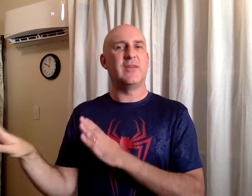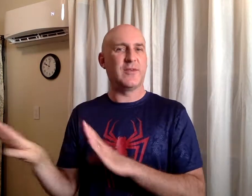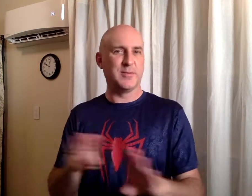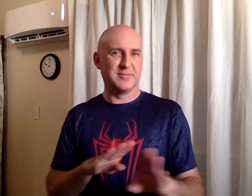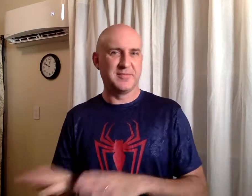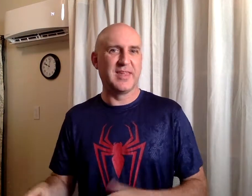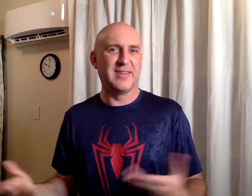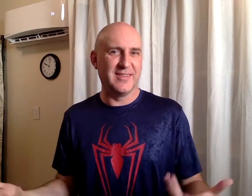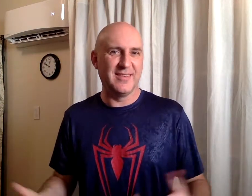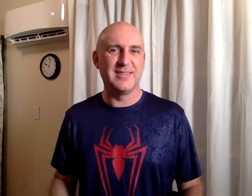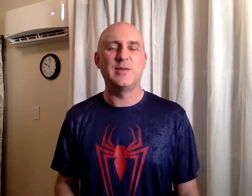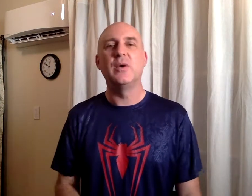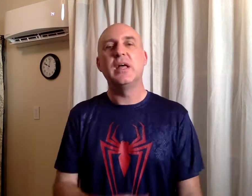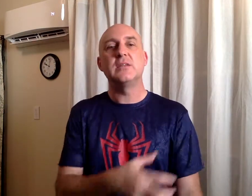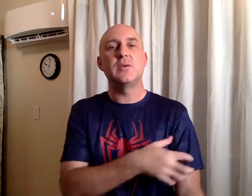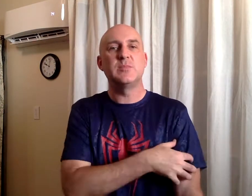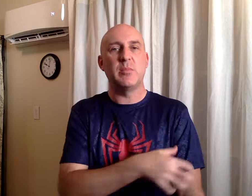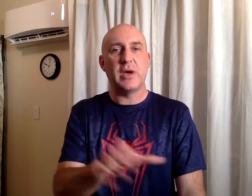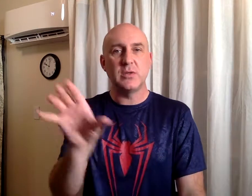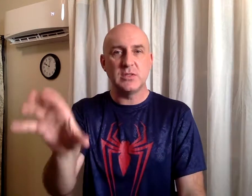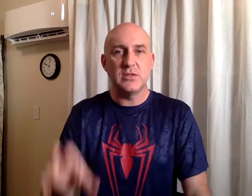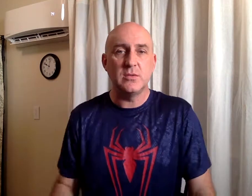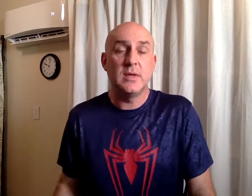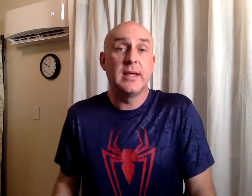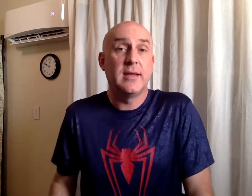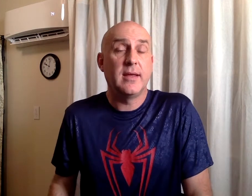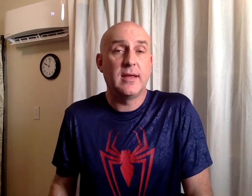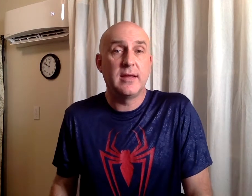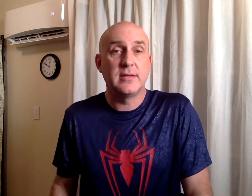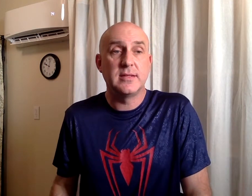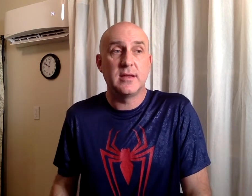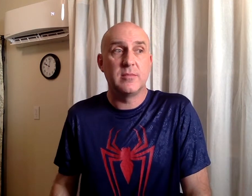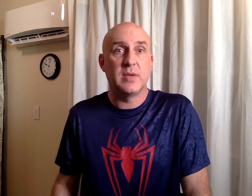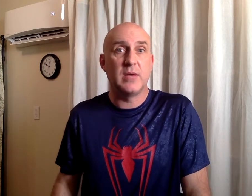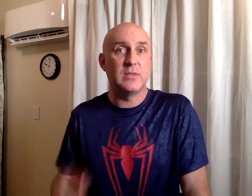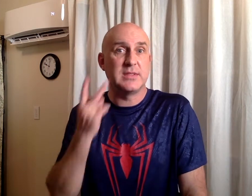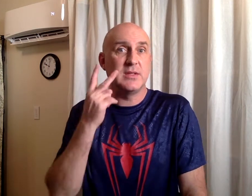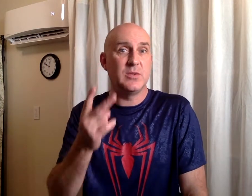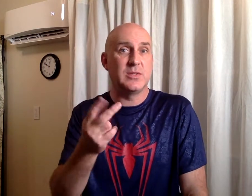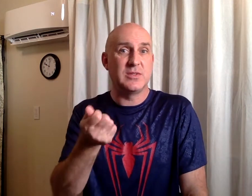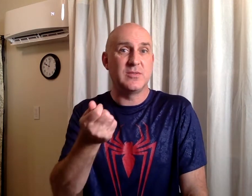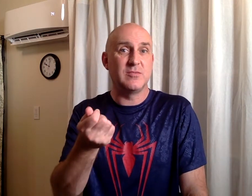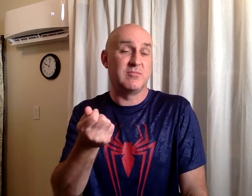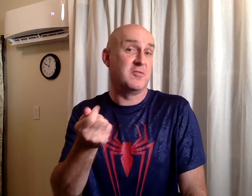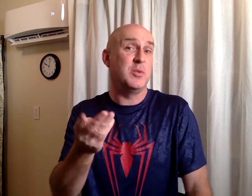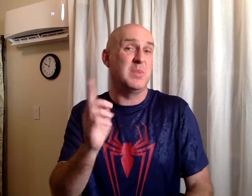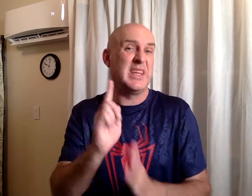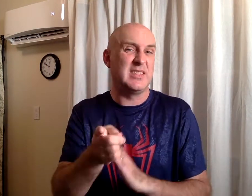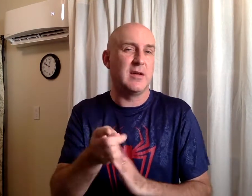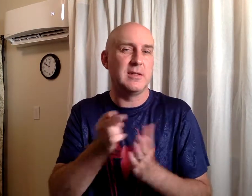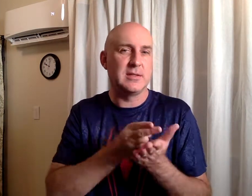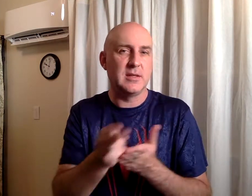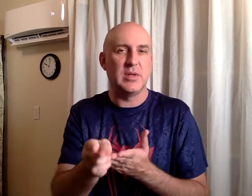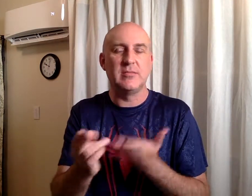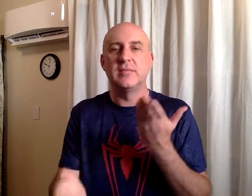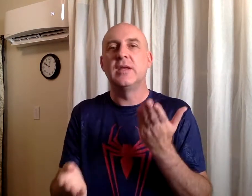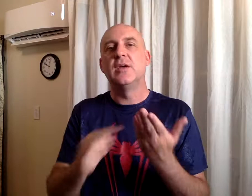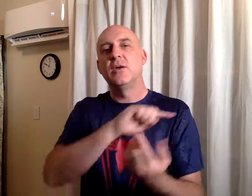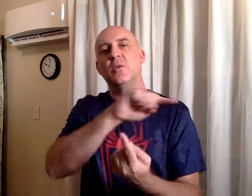behavior. So as always, my power to you, and I will see you in just a few minutes, honestly, but